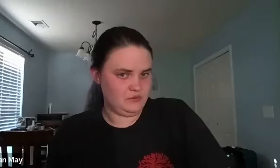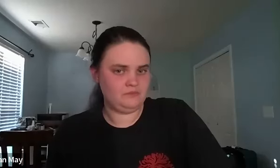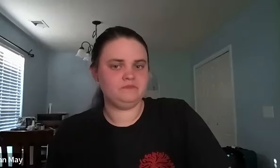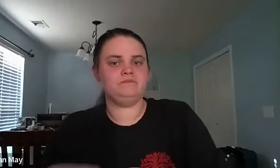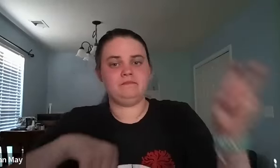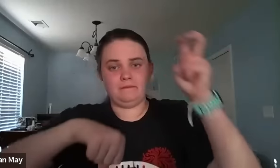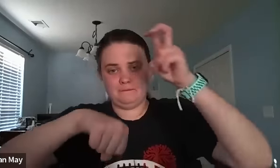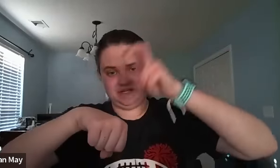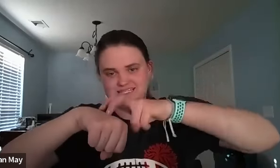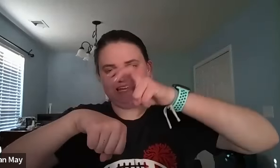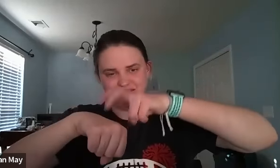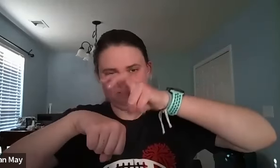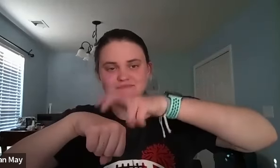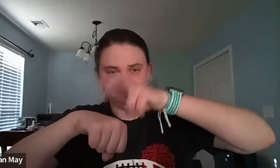potato, potato,